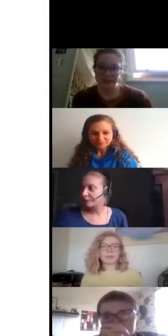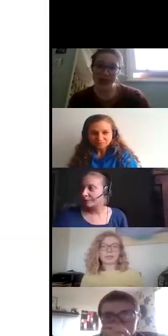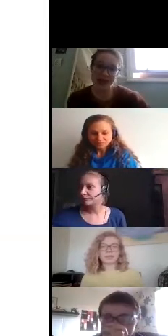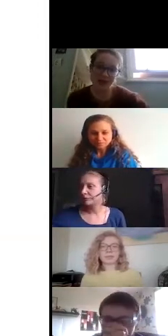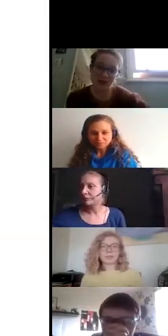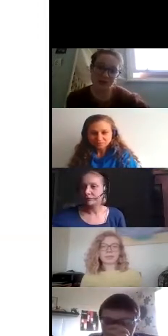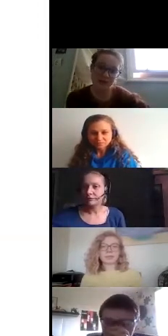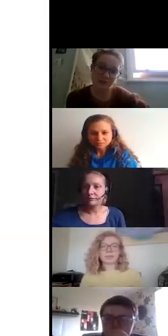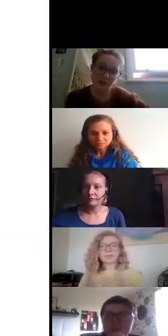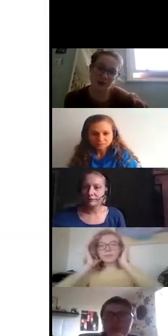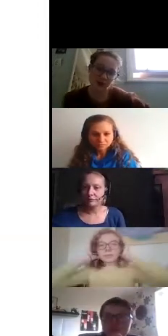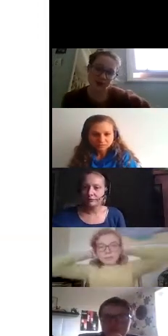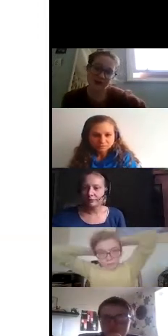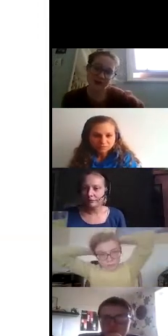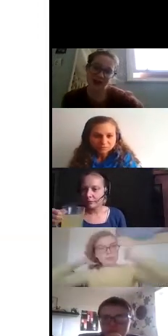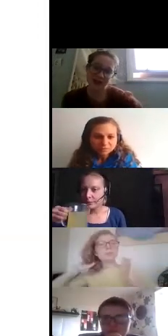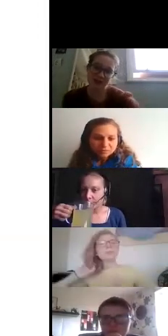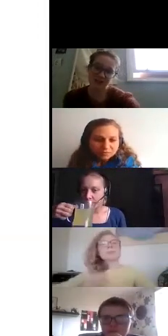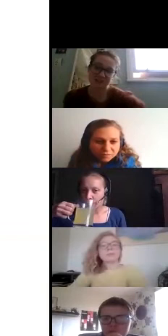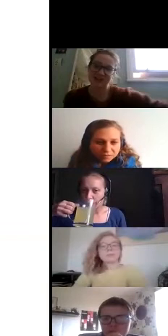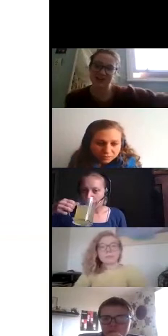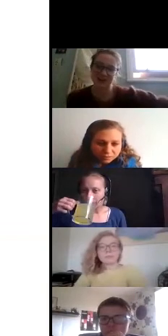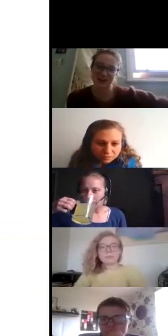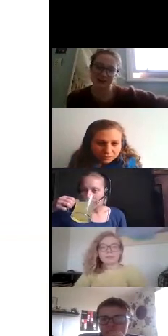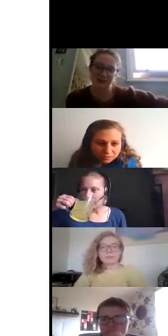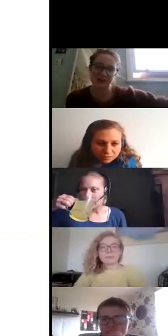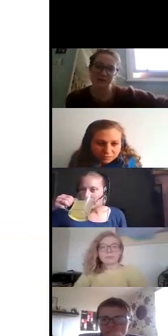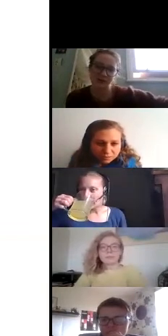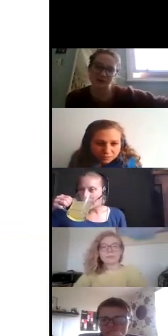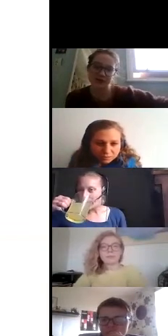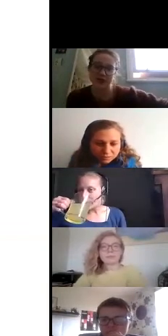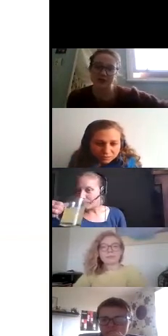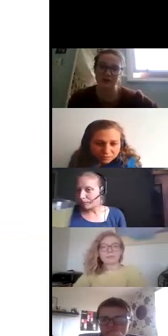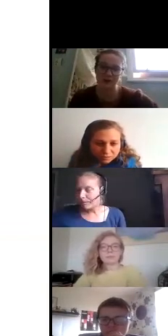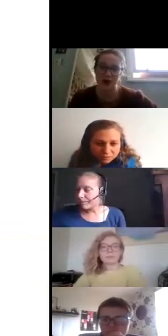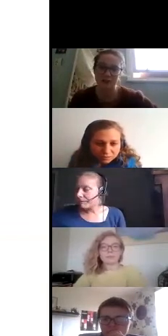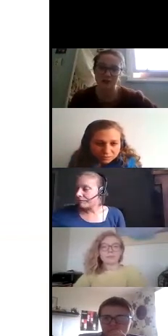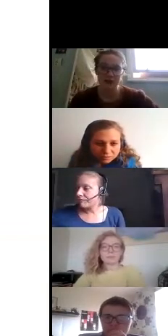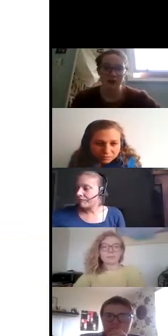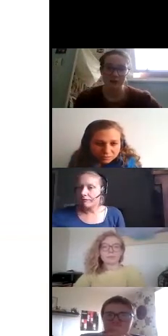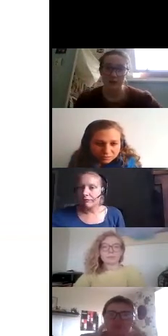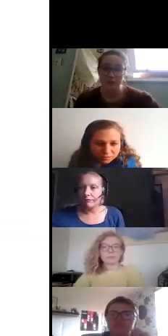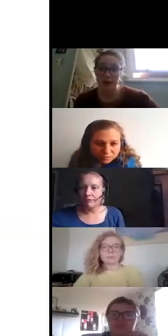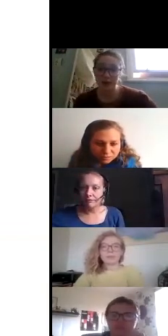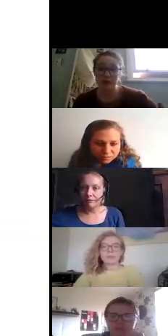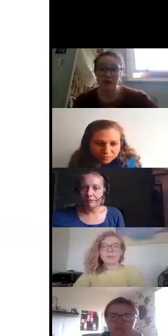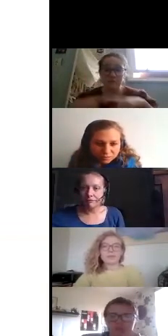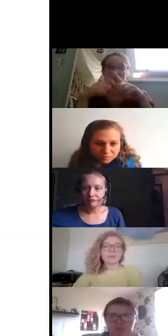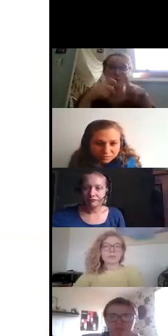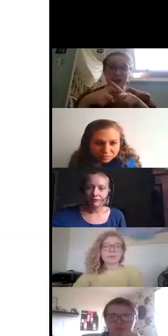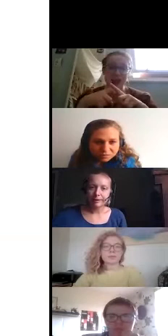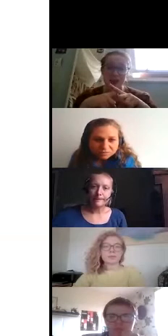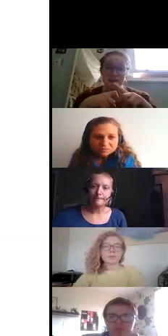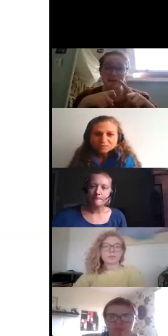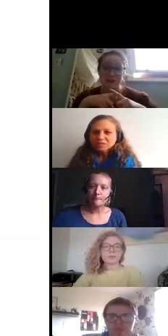Is there anyone that people want to go over? Is there anyone that you're really like confuses you every single time? Because for me, I used to get confused